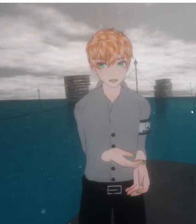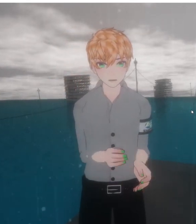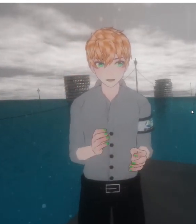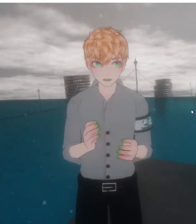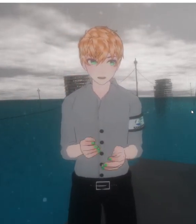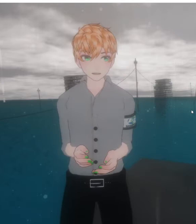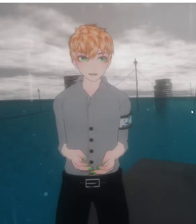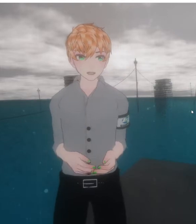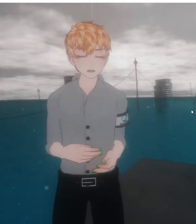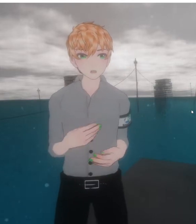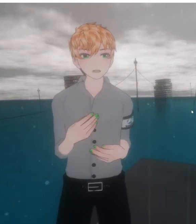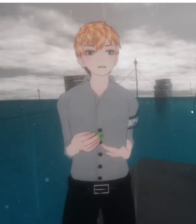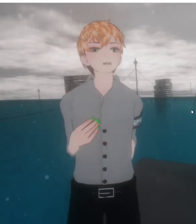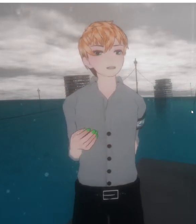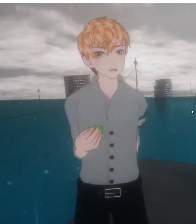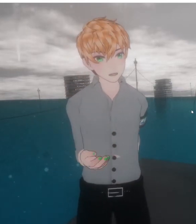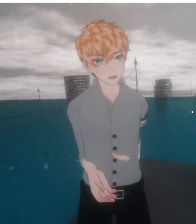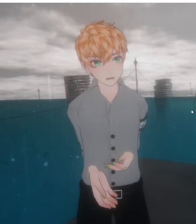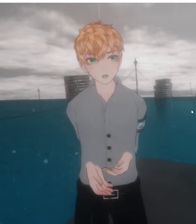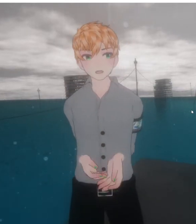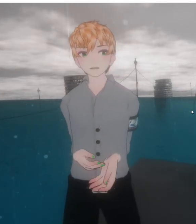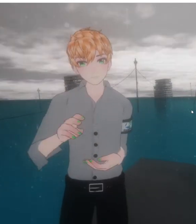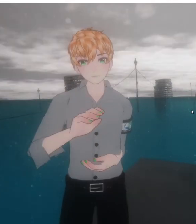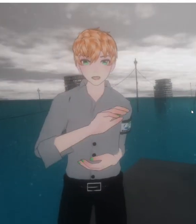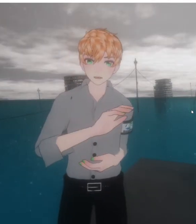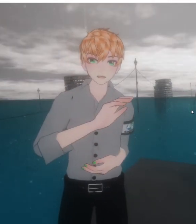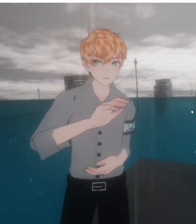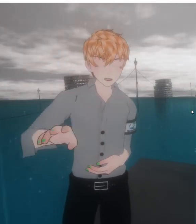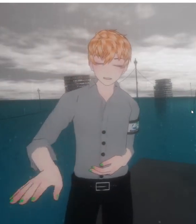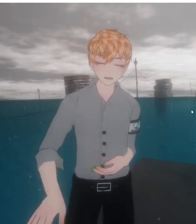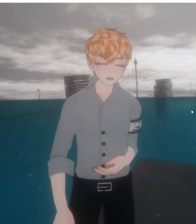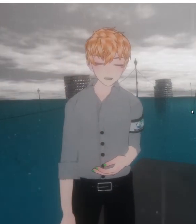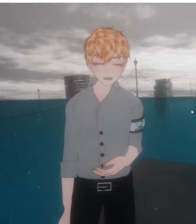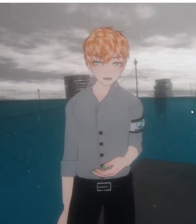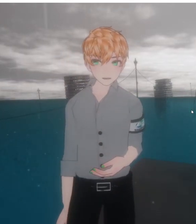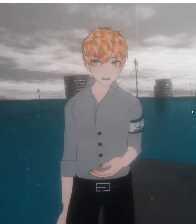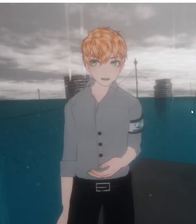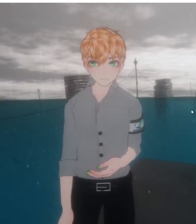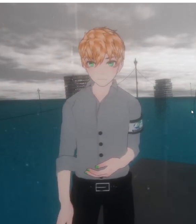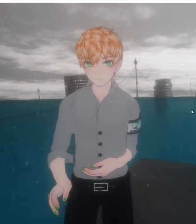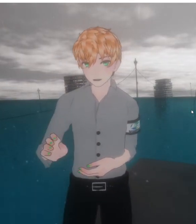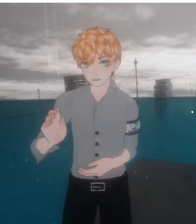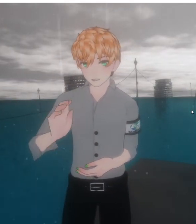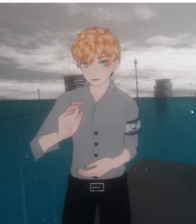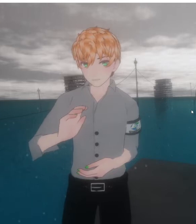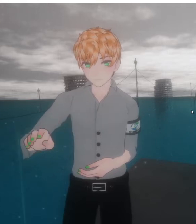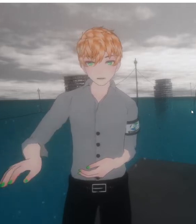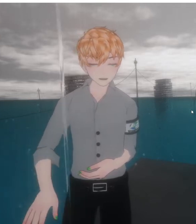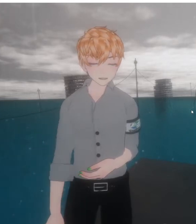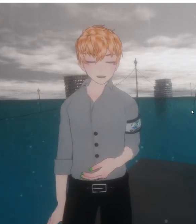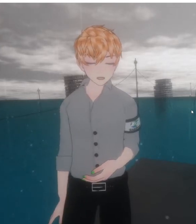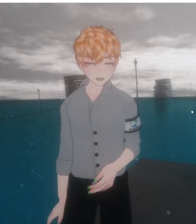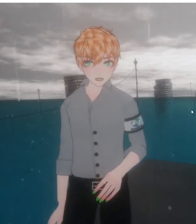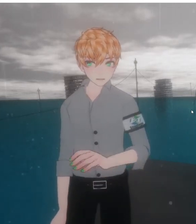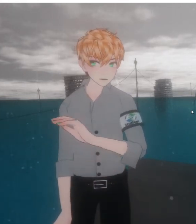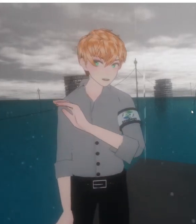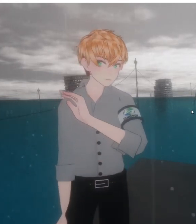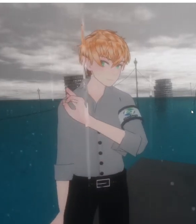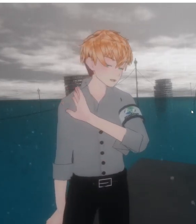together in a structured way for it to be any good. But I think absolutely the biggest thing that just mentally blocks me from being able to